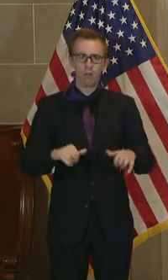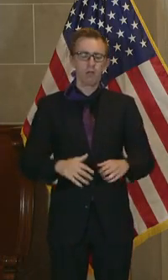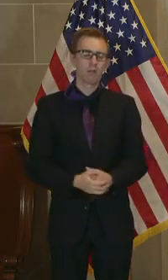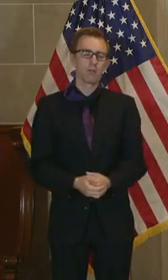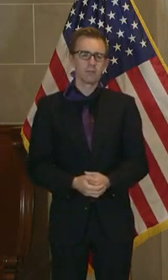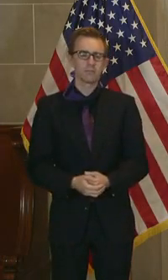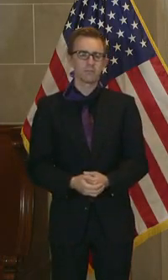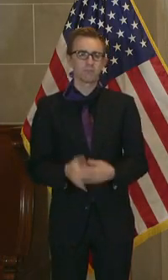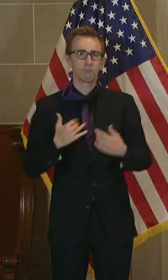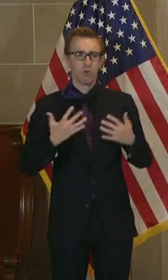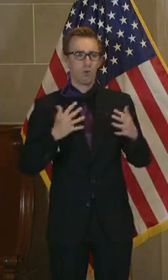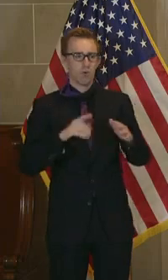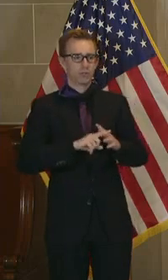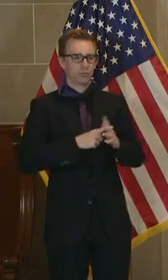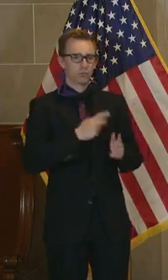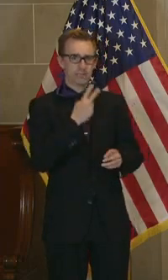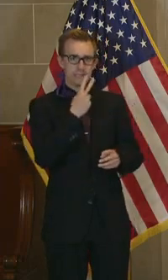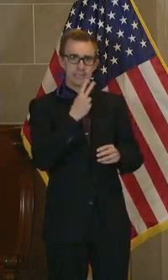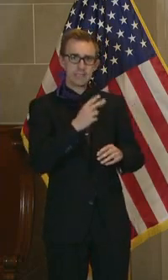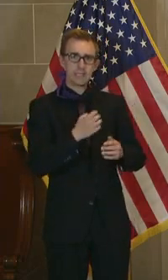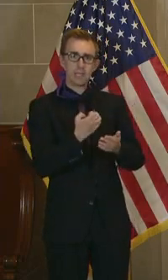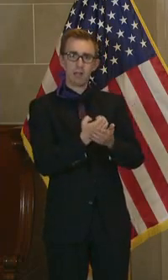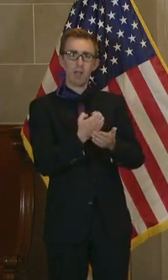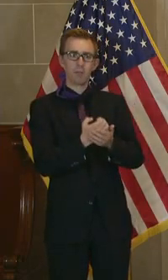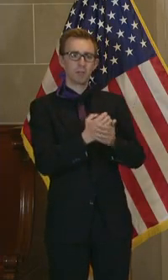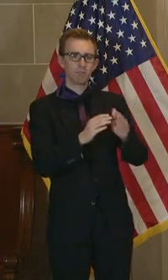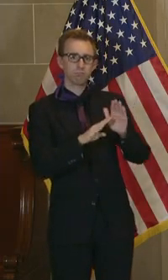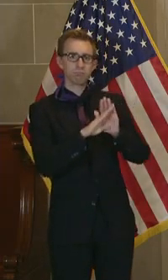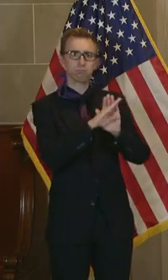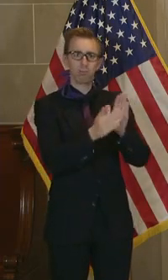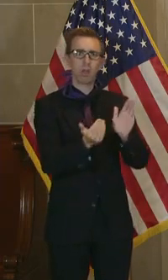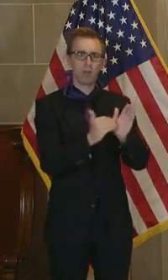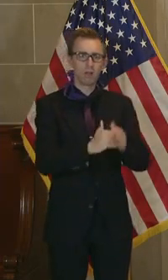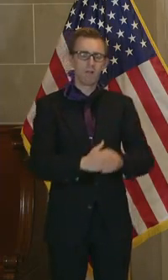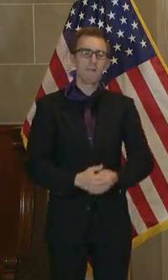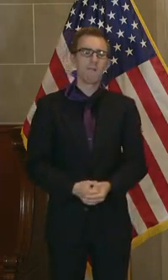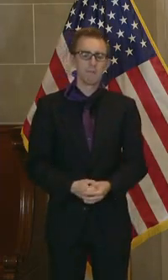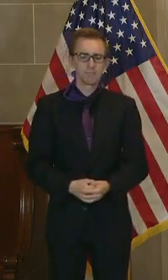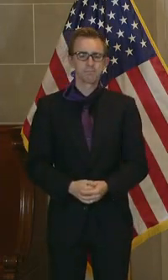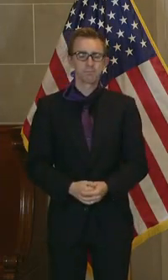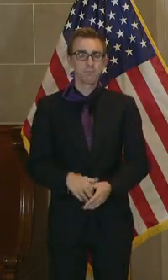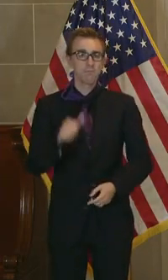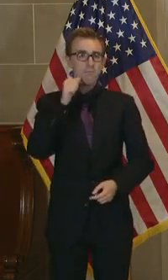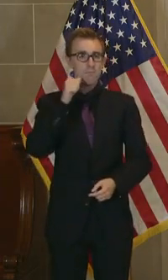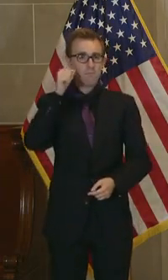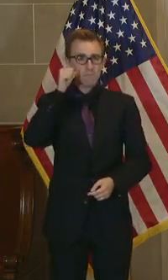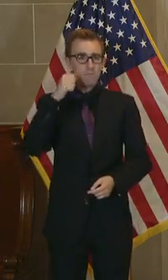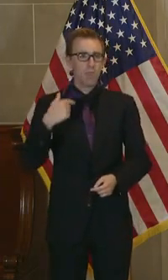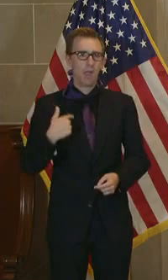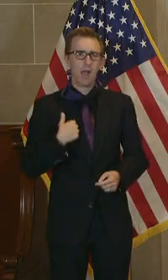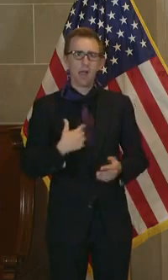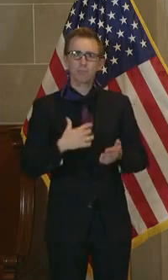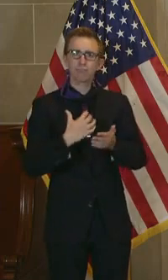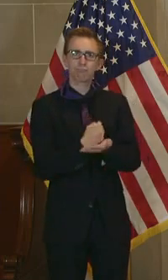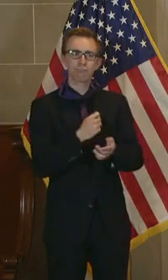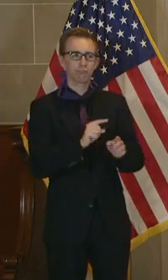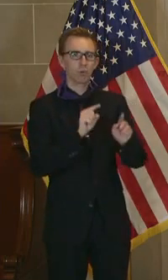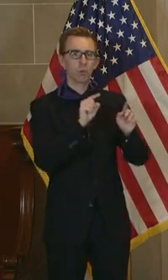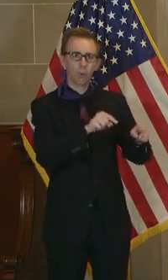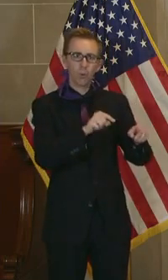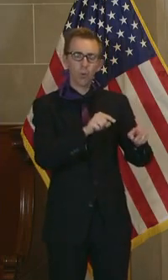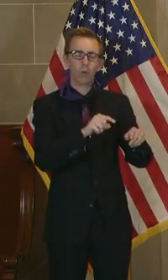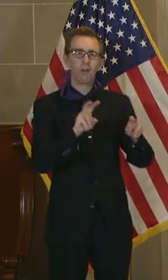are beginning to see signs of economic recovery. Yesterday, I had the chance to attend a